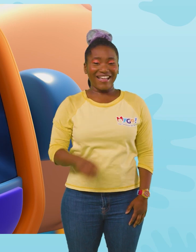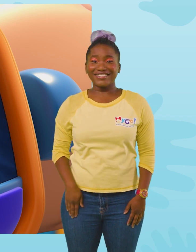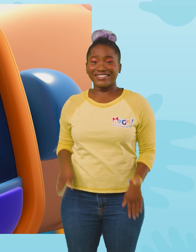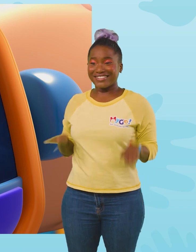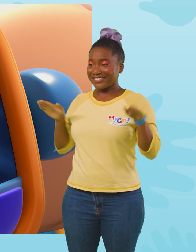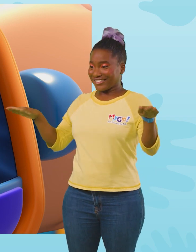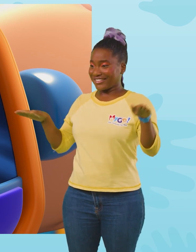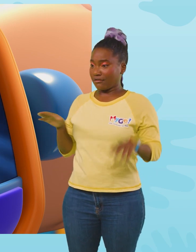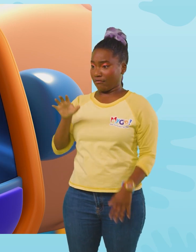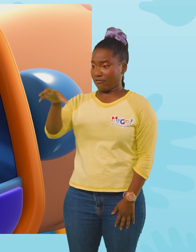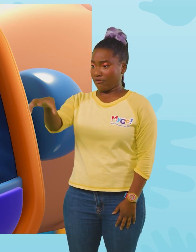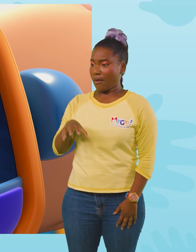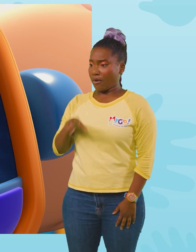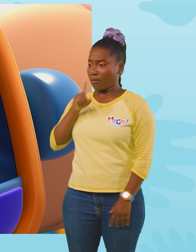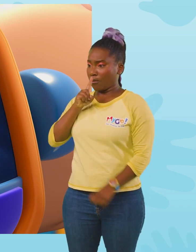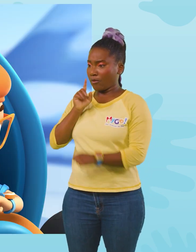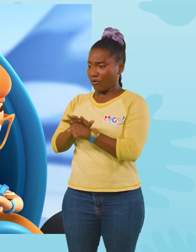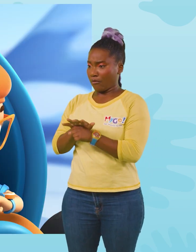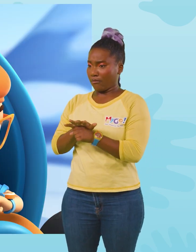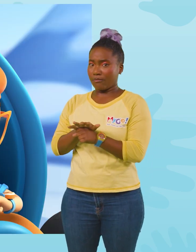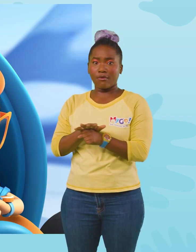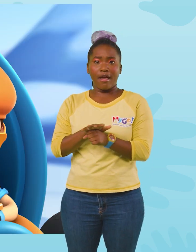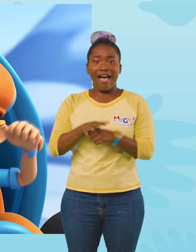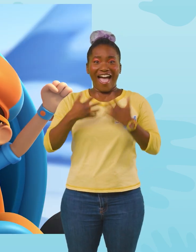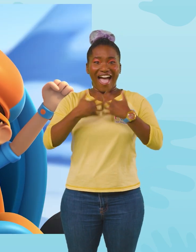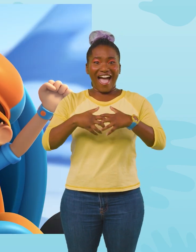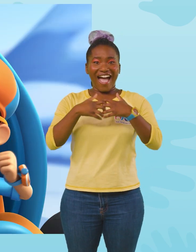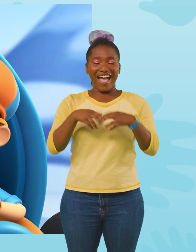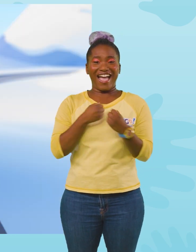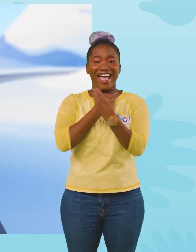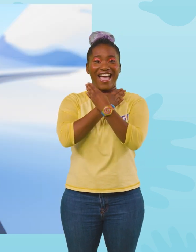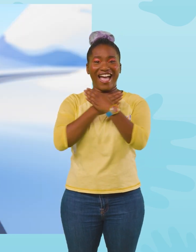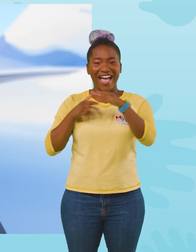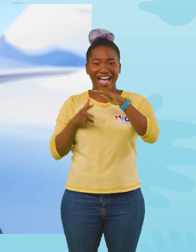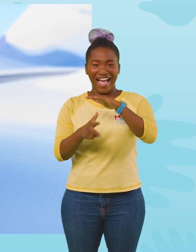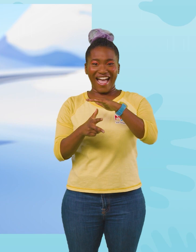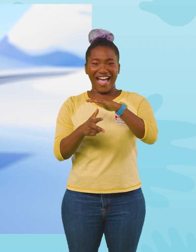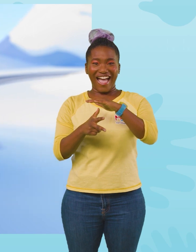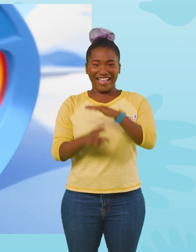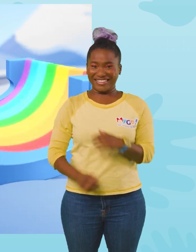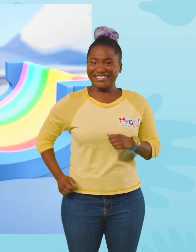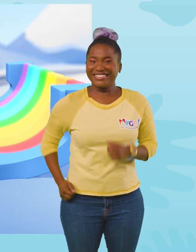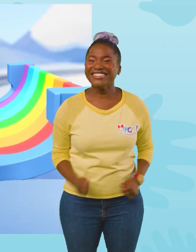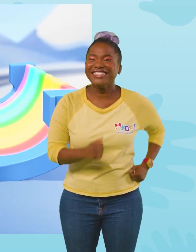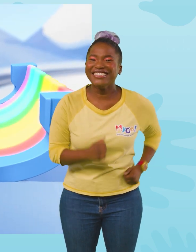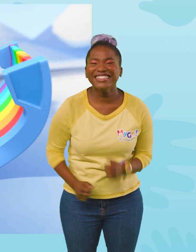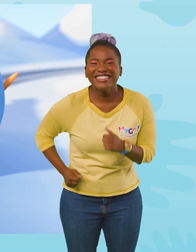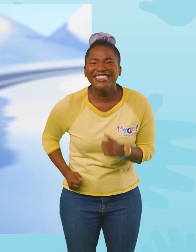Wings, grabber arm, confirmed. Activate Blippi Station.